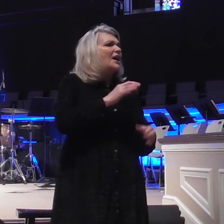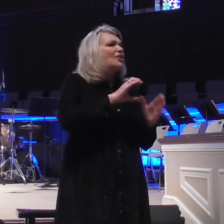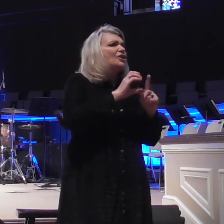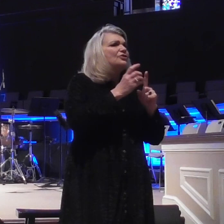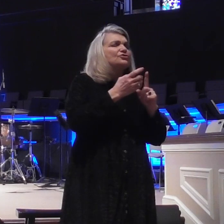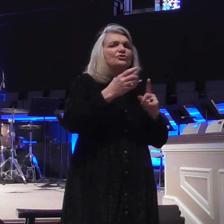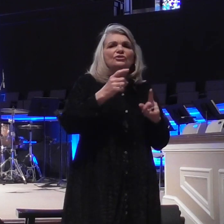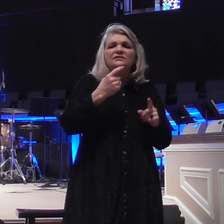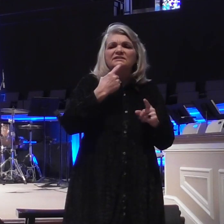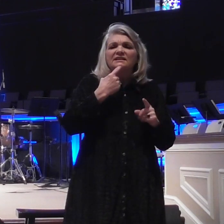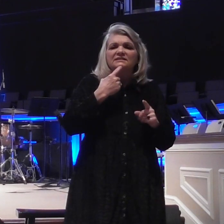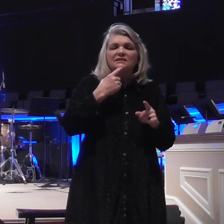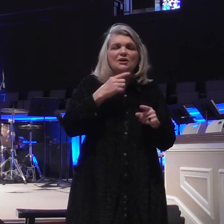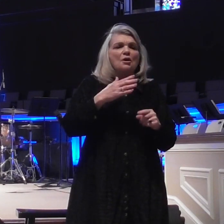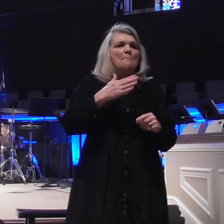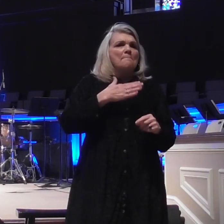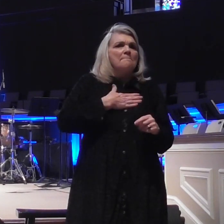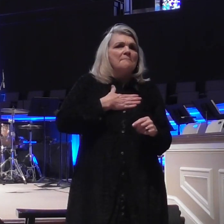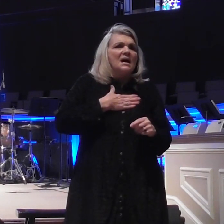is being repressed.